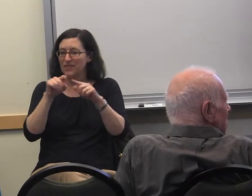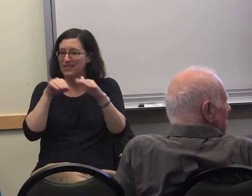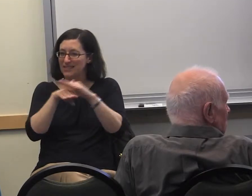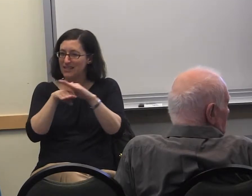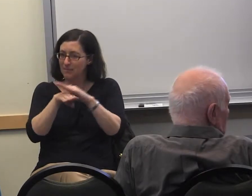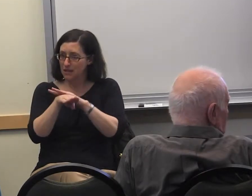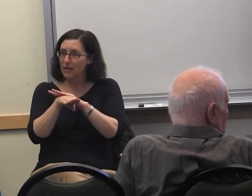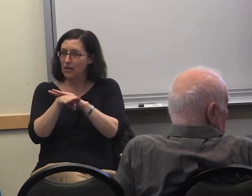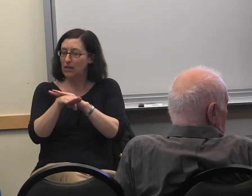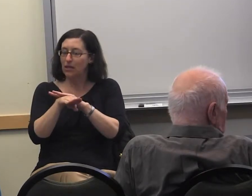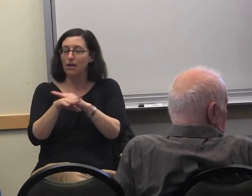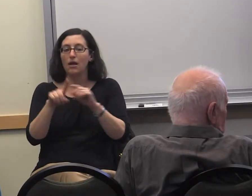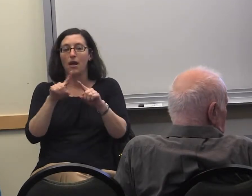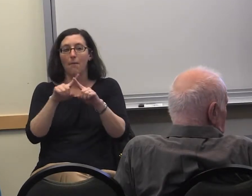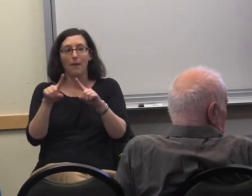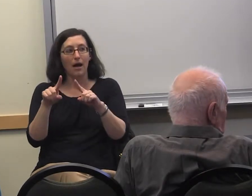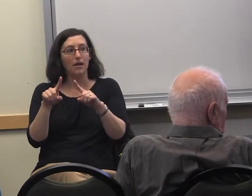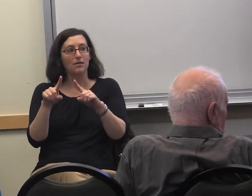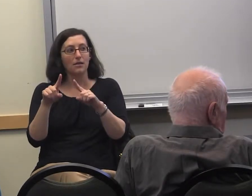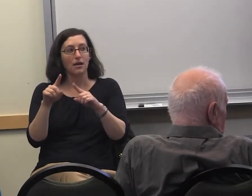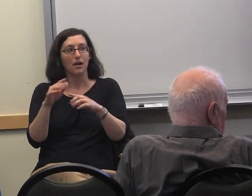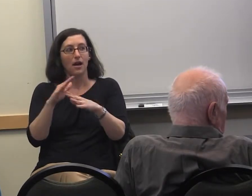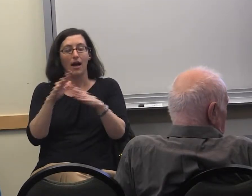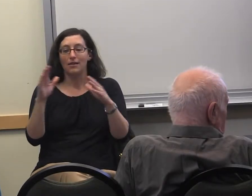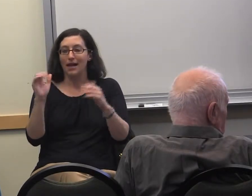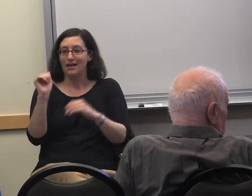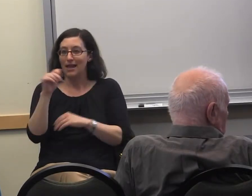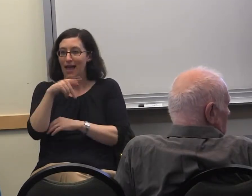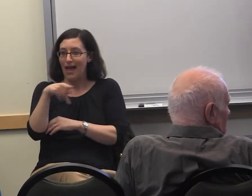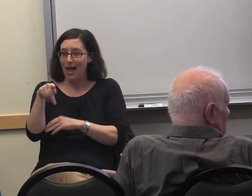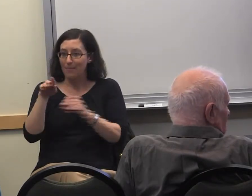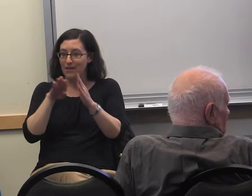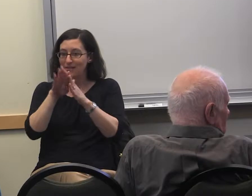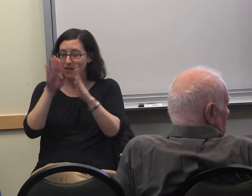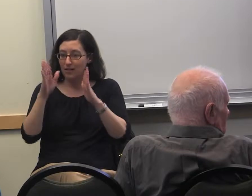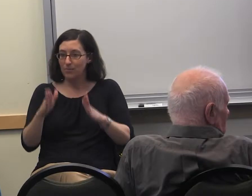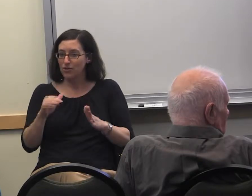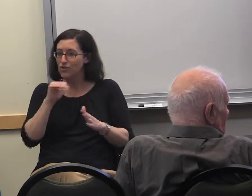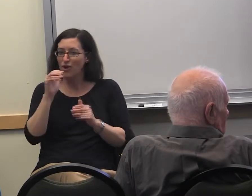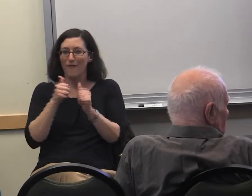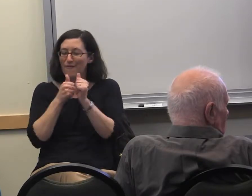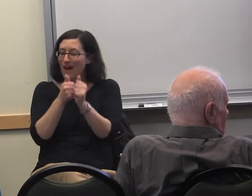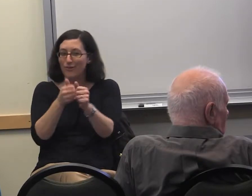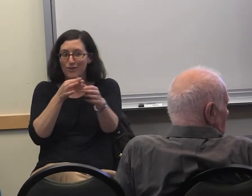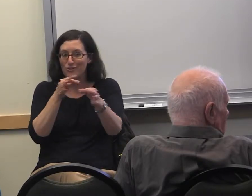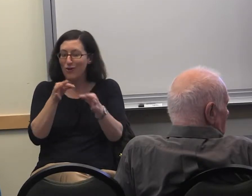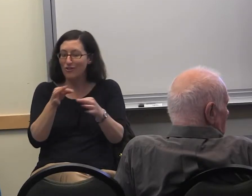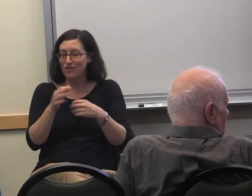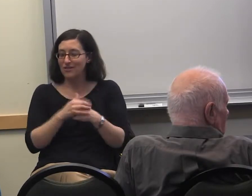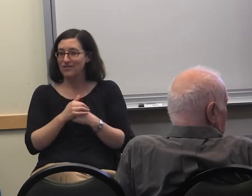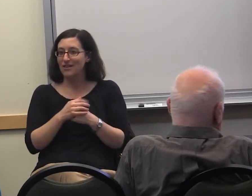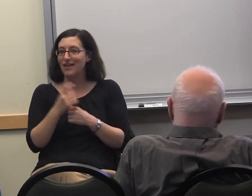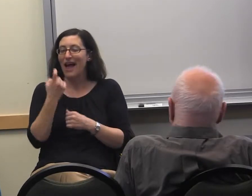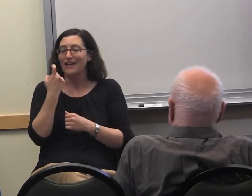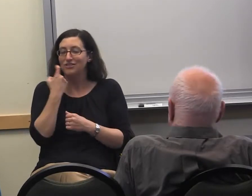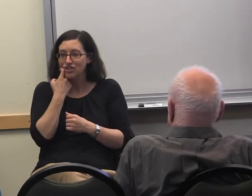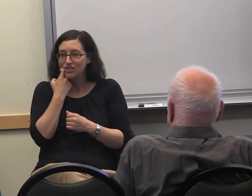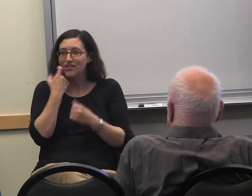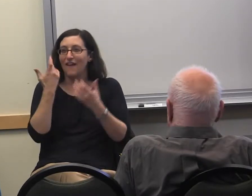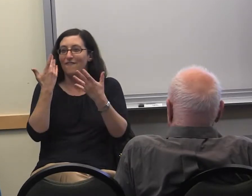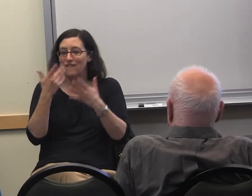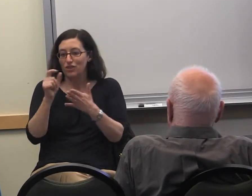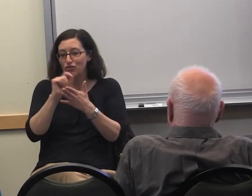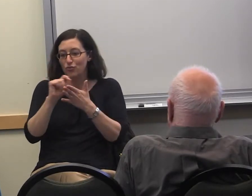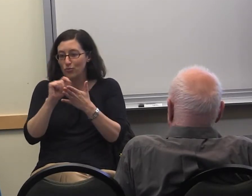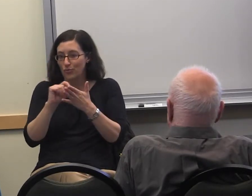issues. But a lot of the app developers won't follow the instructions. I mean, I just got through writing a